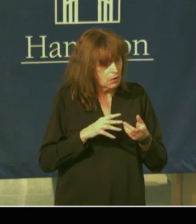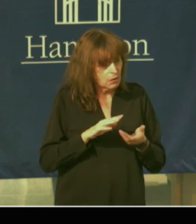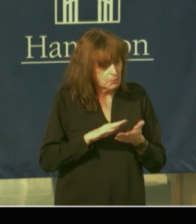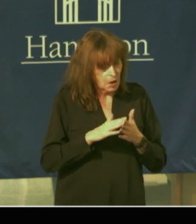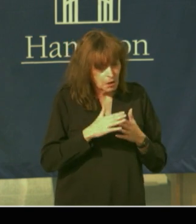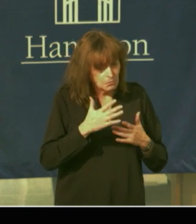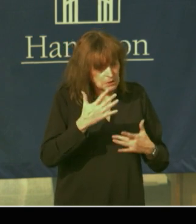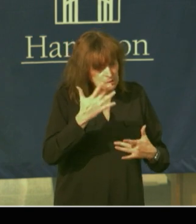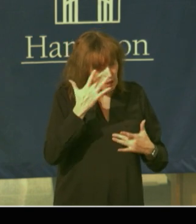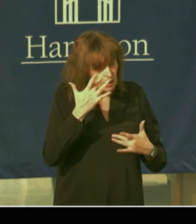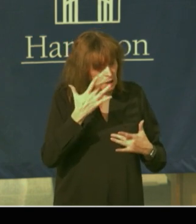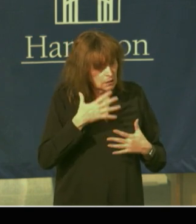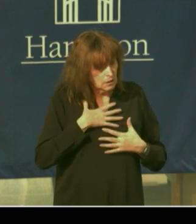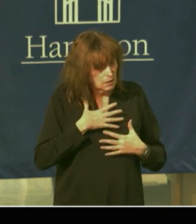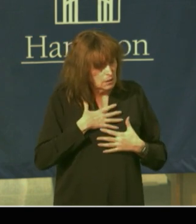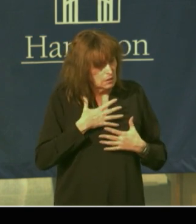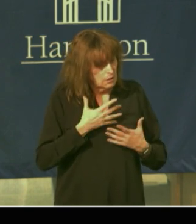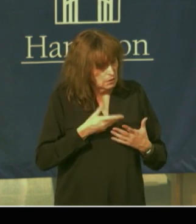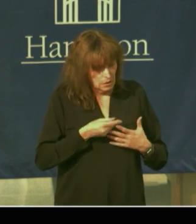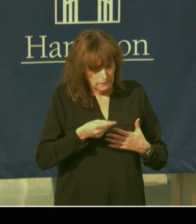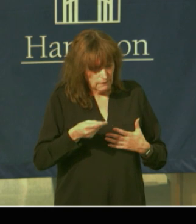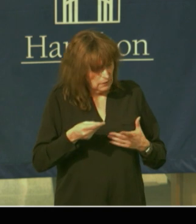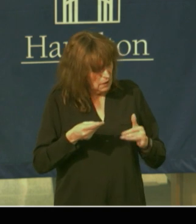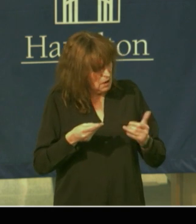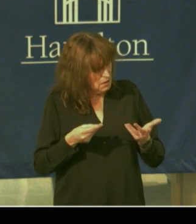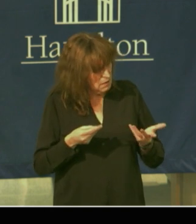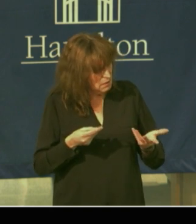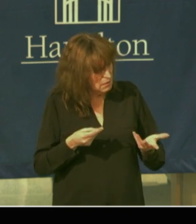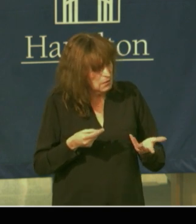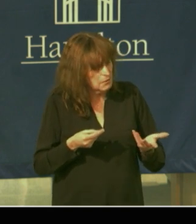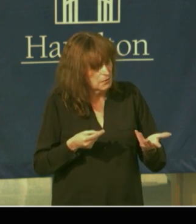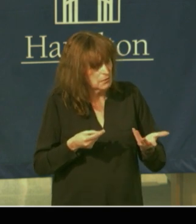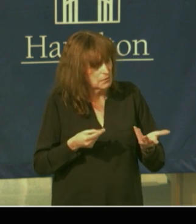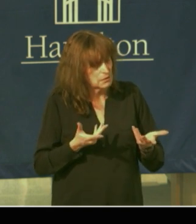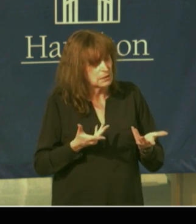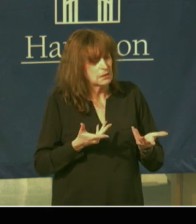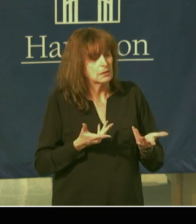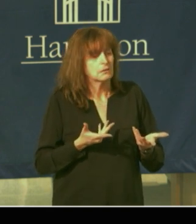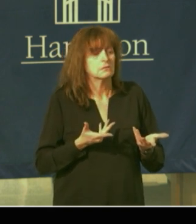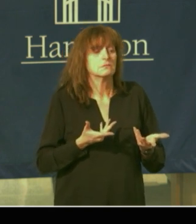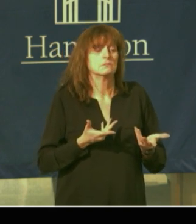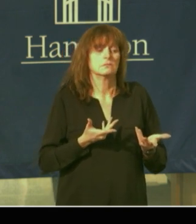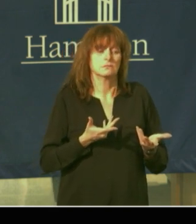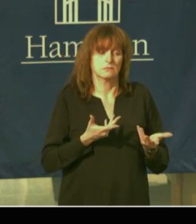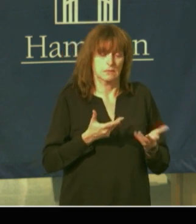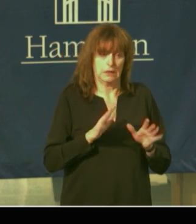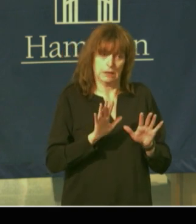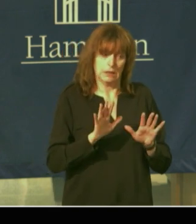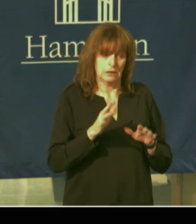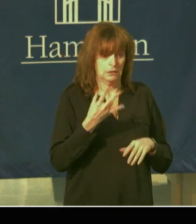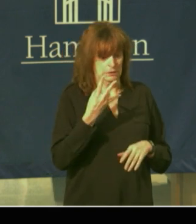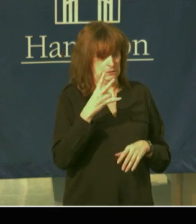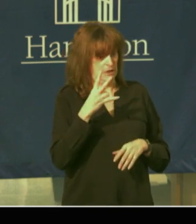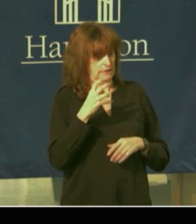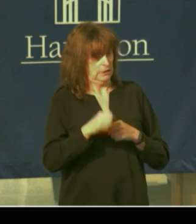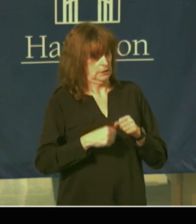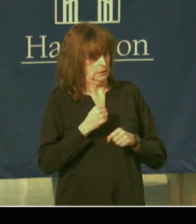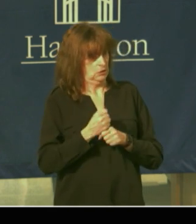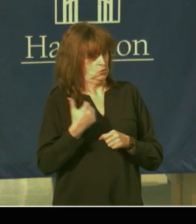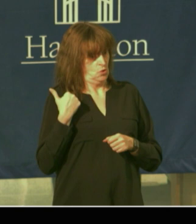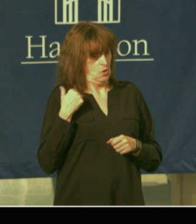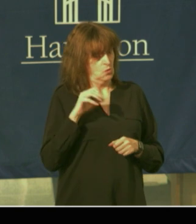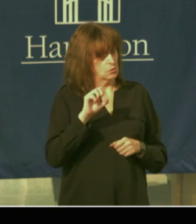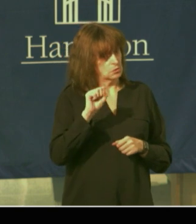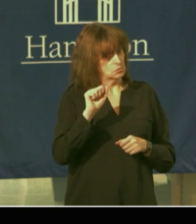it. 17 years ago in SARS, the nice thing about SARS was, for the most part, people that